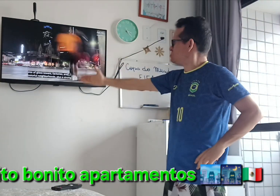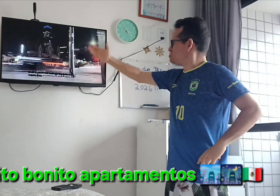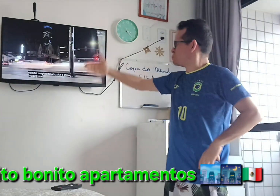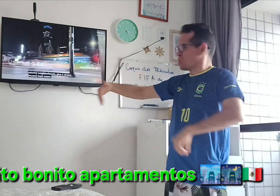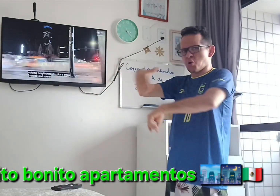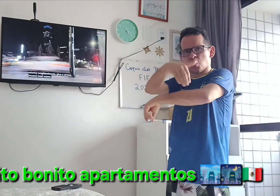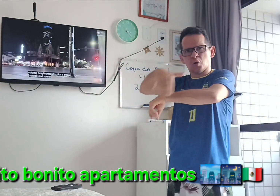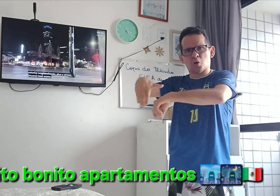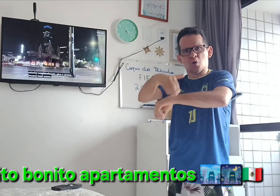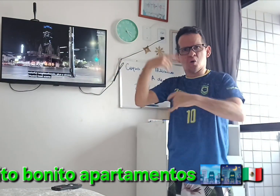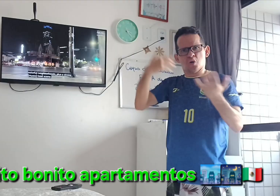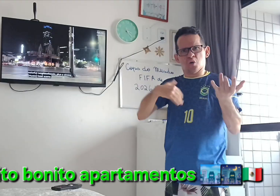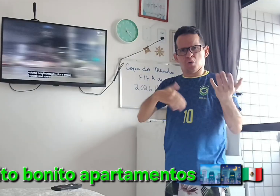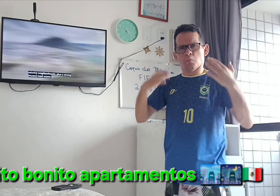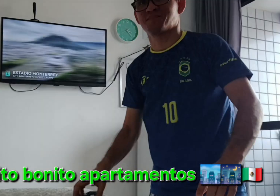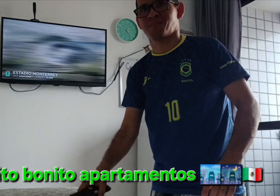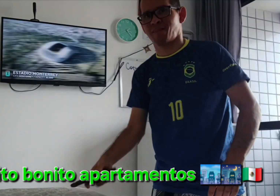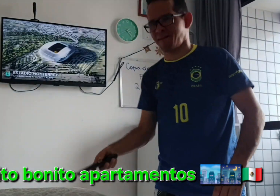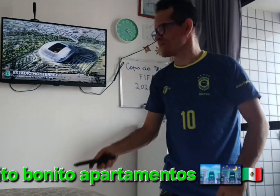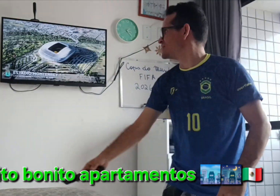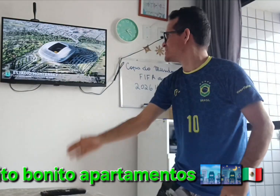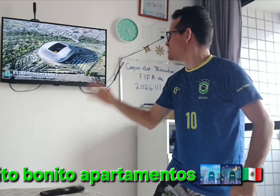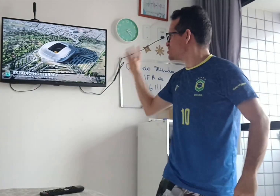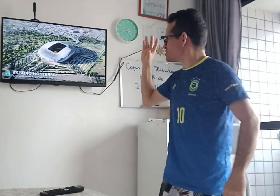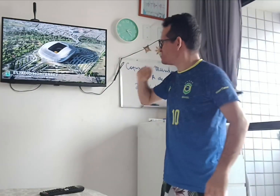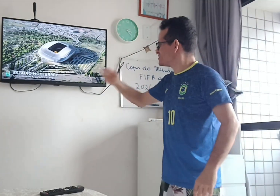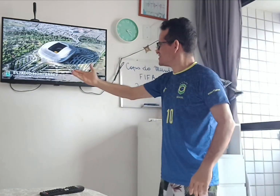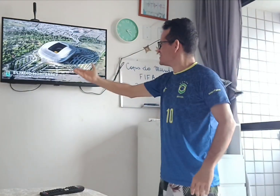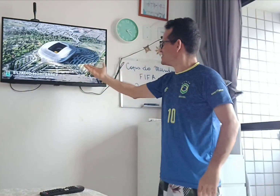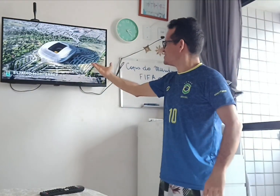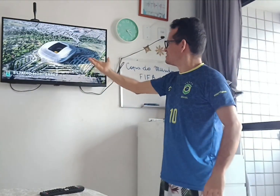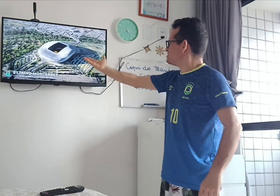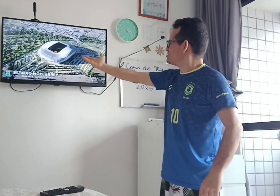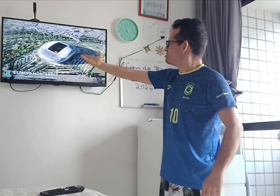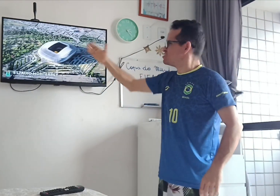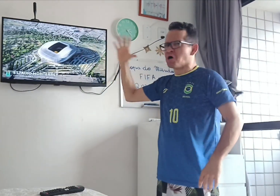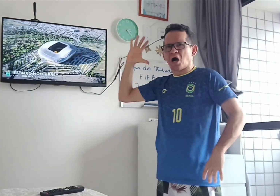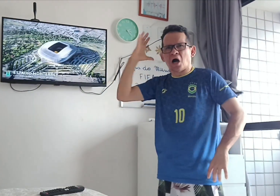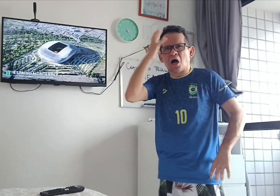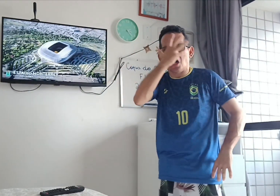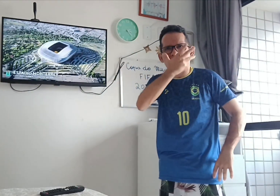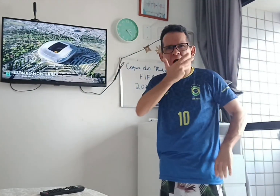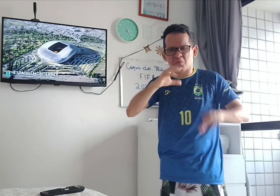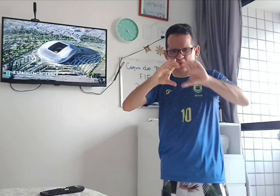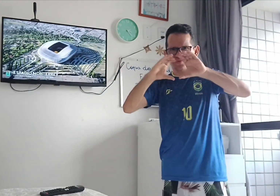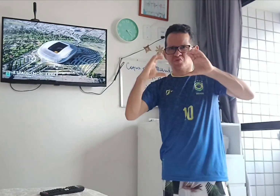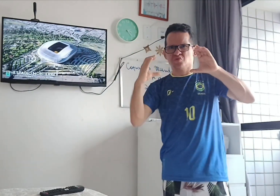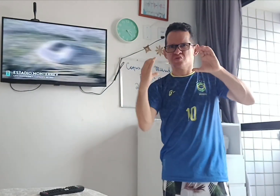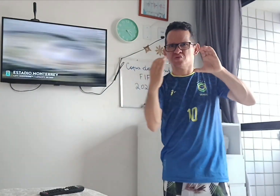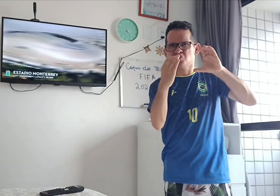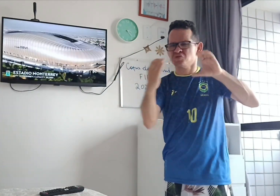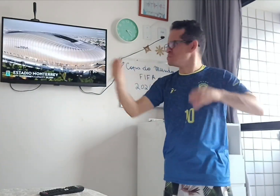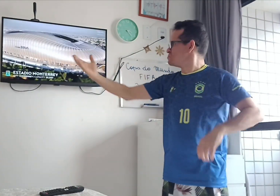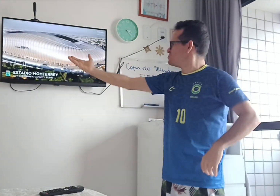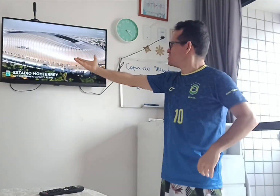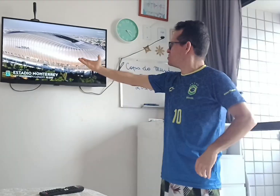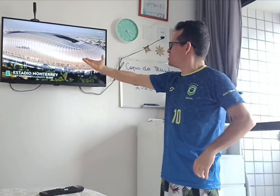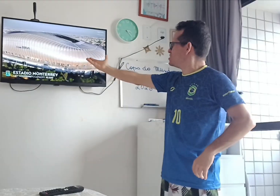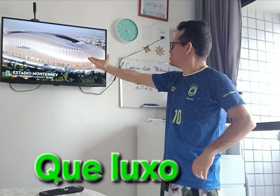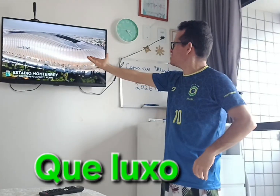food scene. Taking 3 group matches and 1 round of 32 game, its metallic shell, inspired by the region's